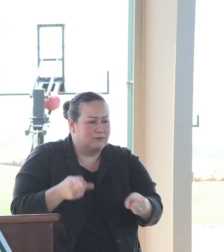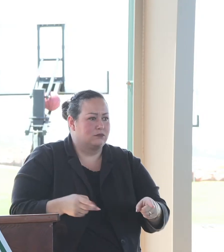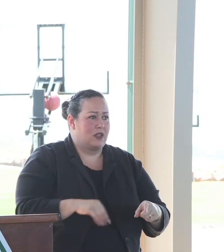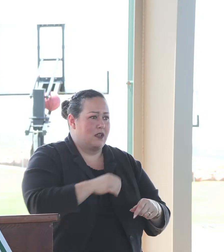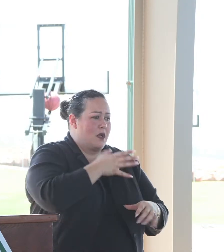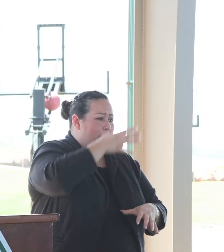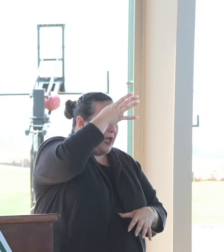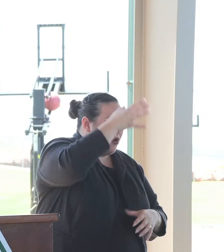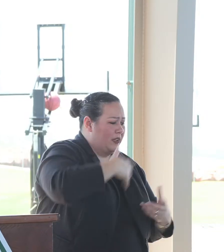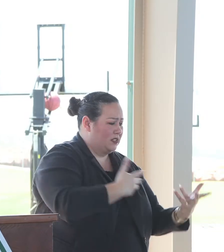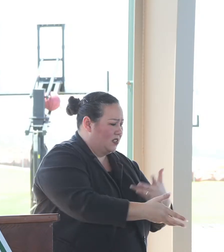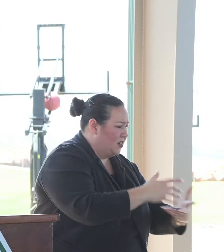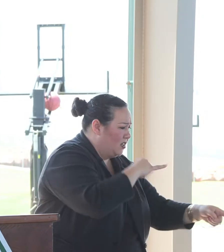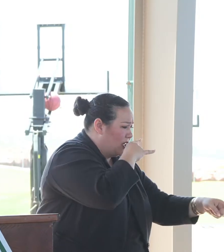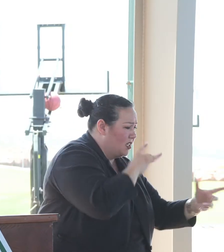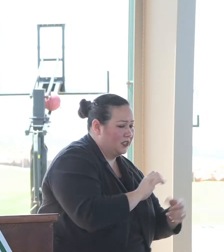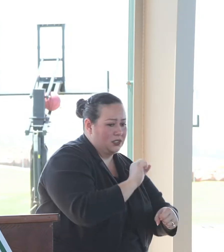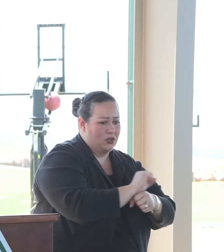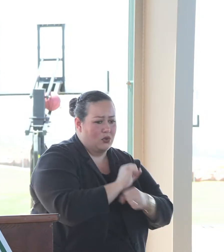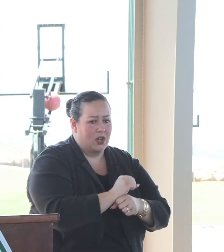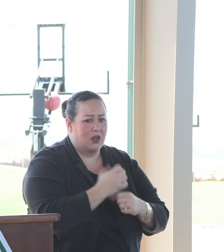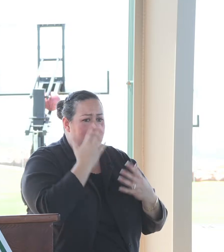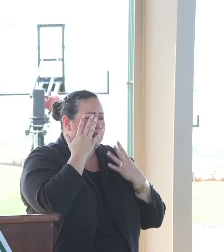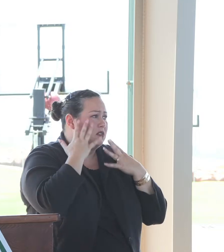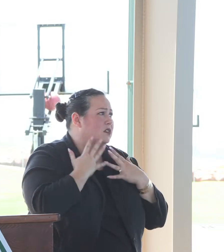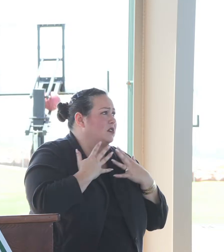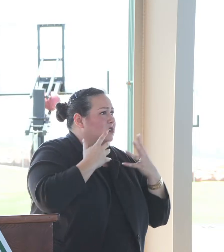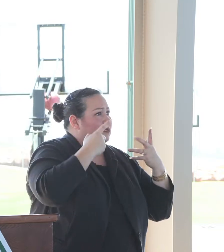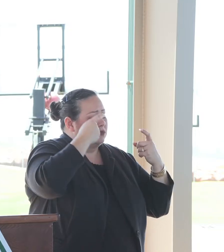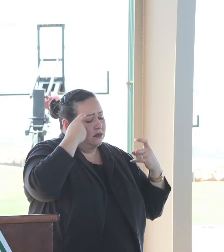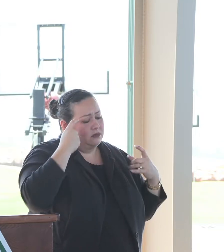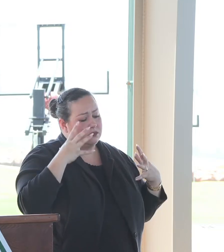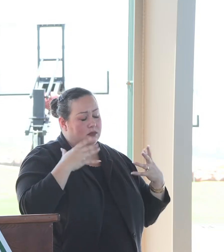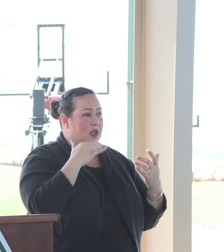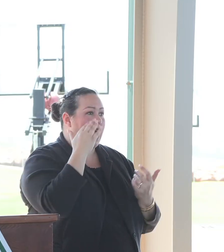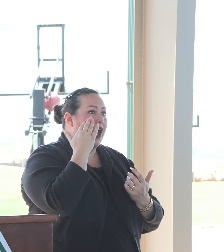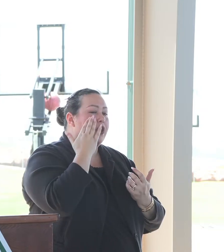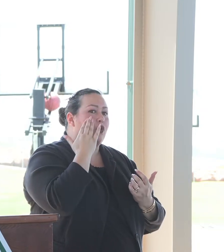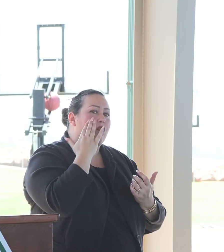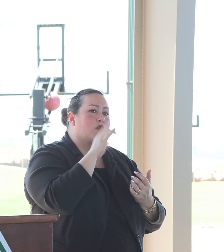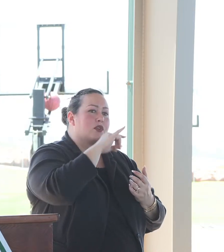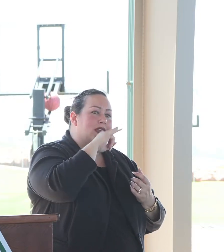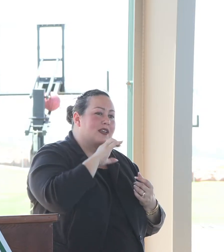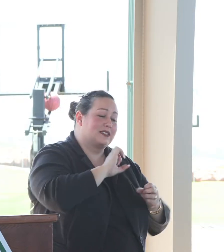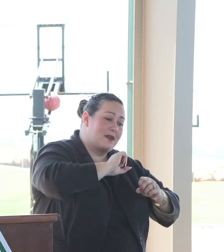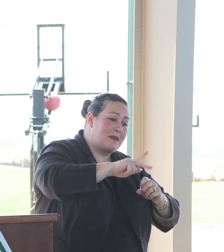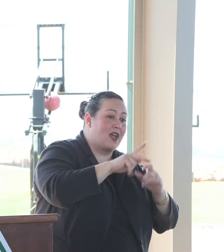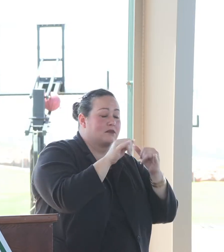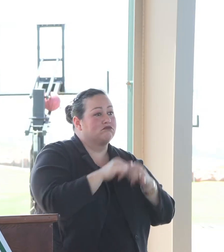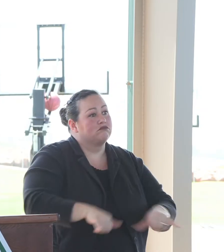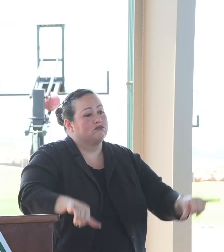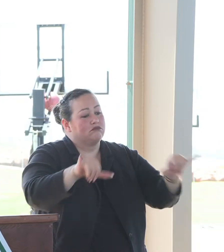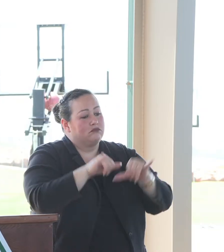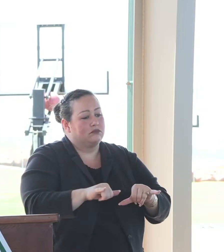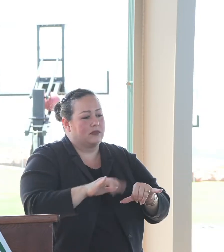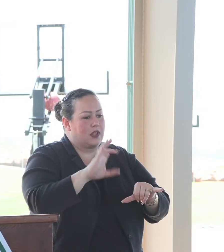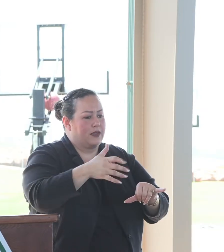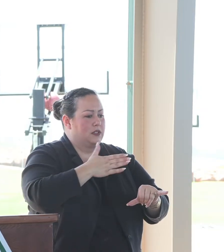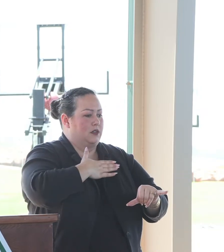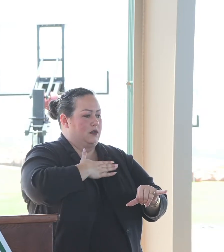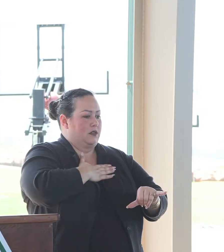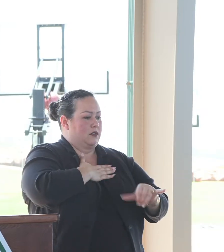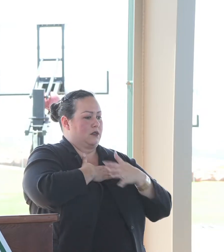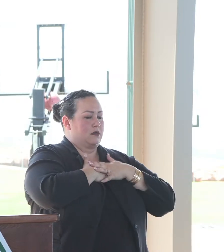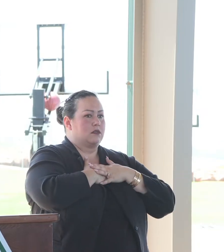while grieving, I know getting your kids back to a normal routine means giving you time to get